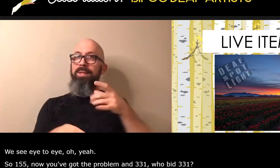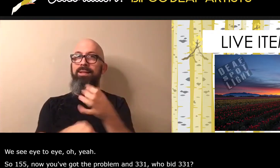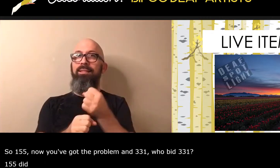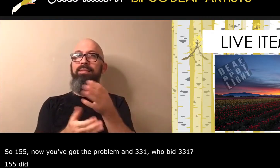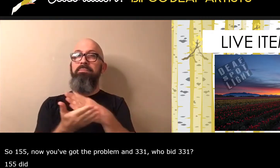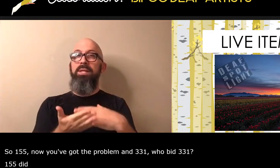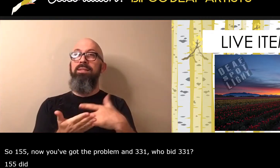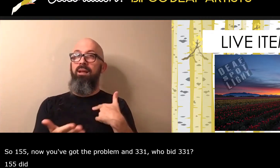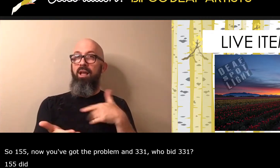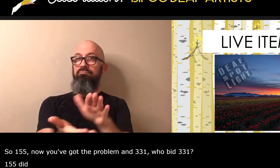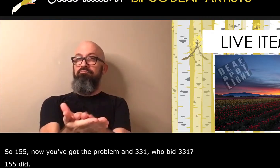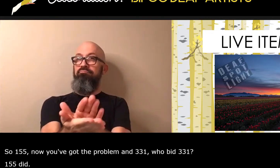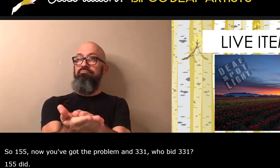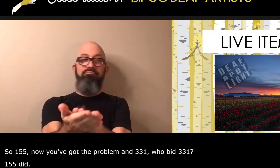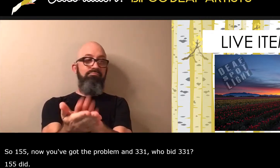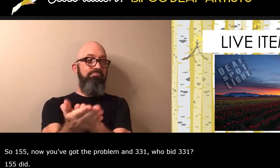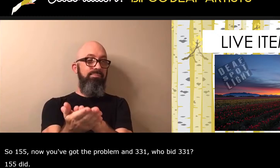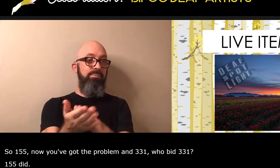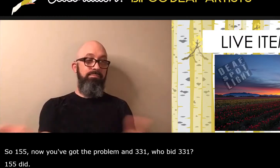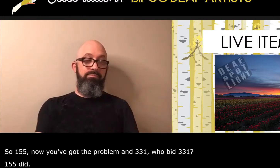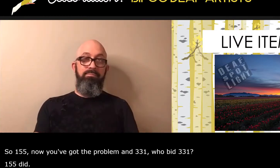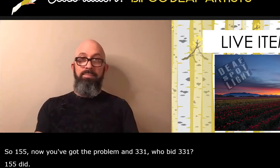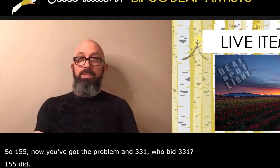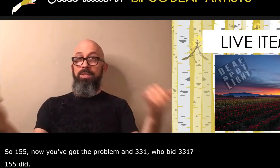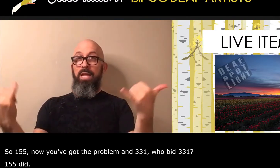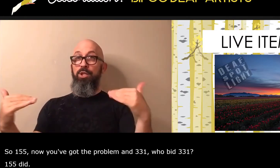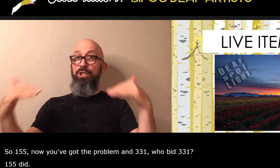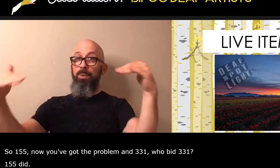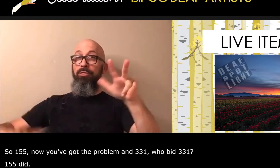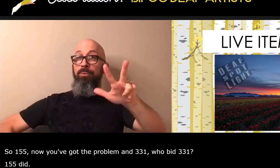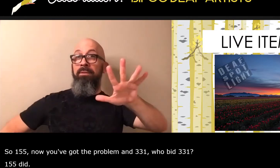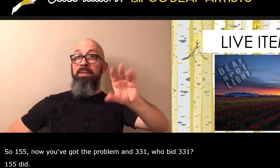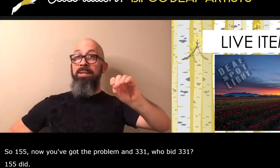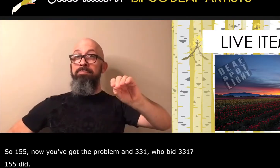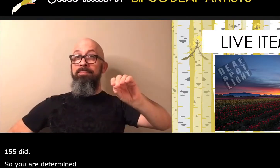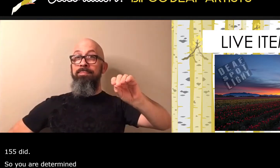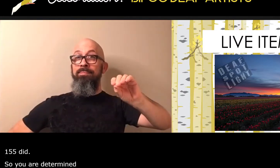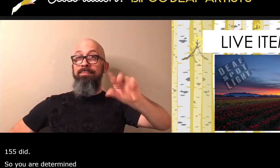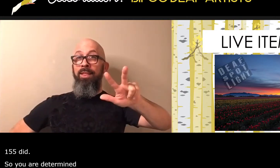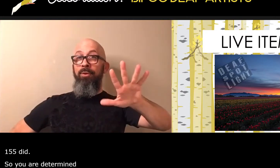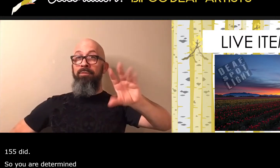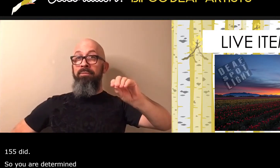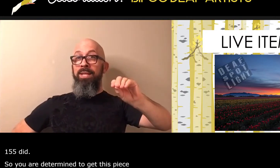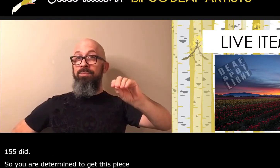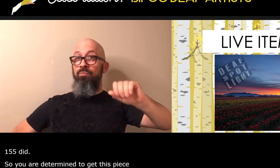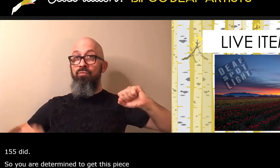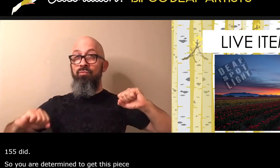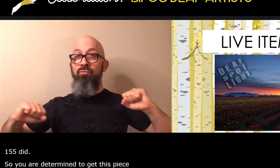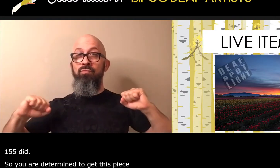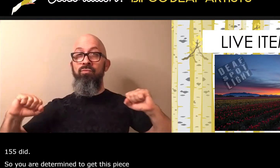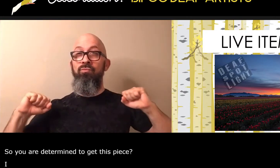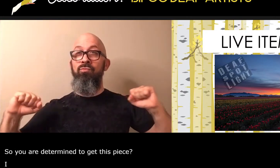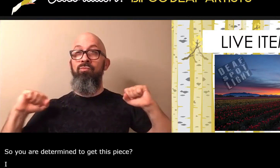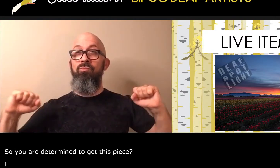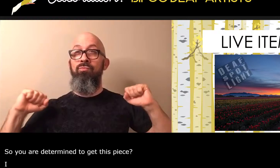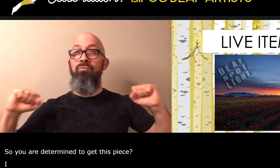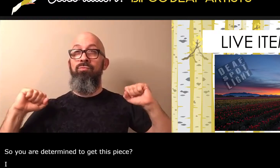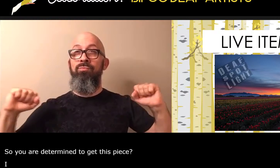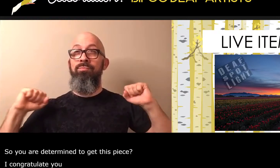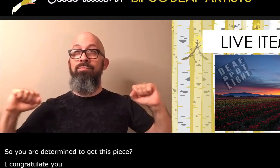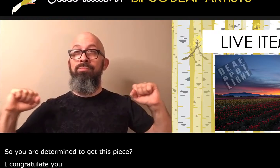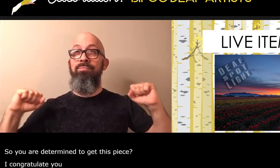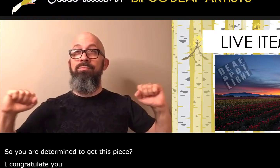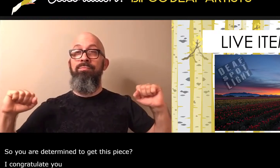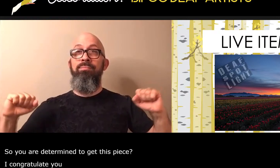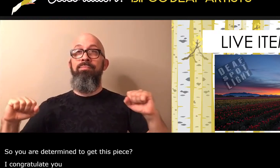So you're determined to get this piece. I congratulate you, but was somebody willing to